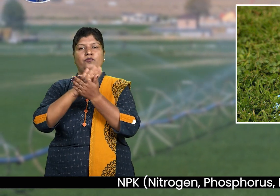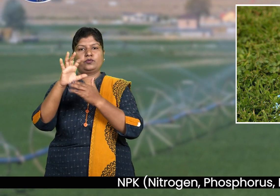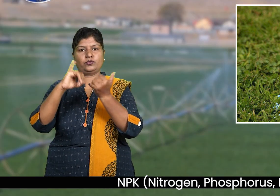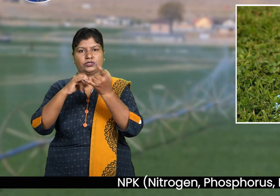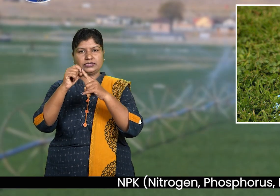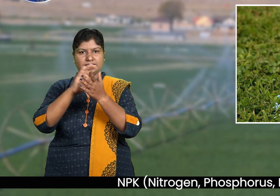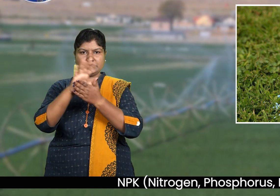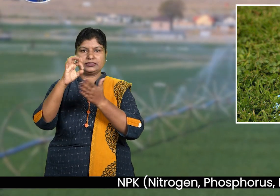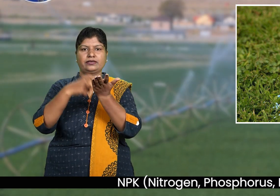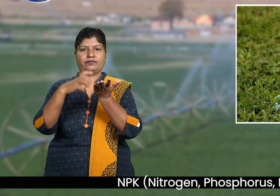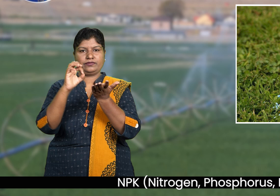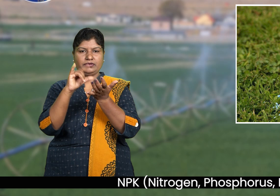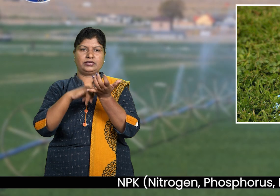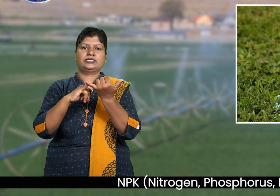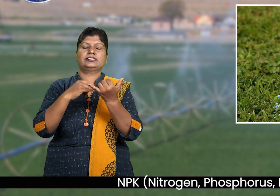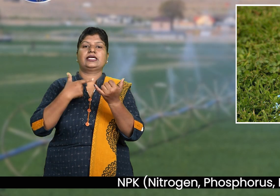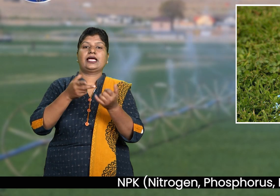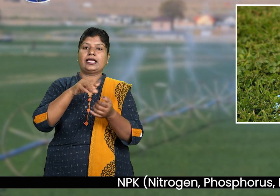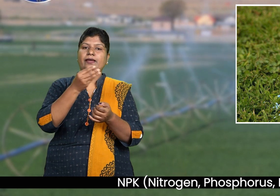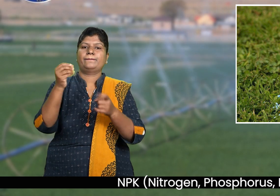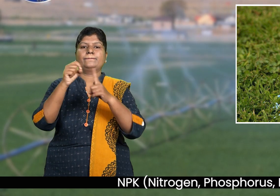phosphorus, and potassium.